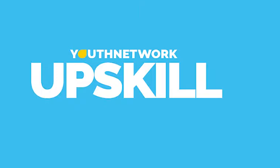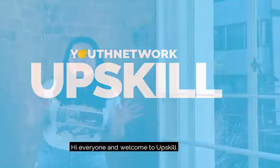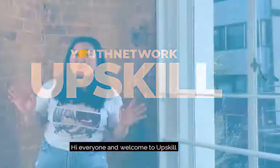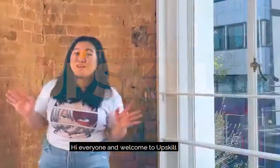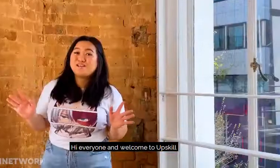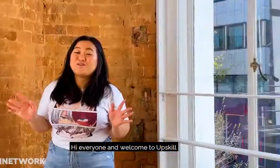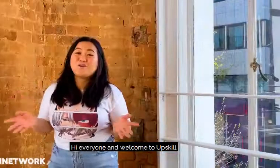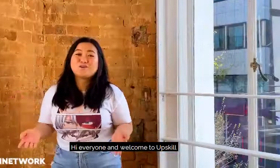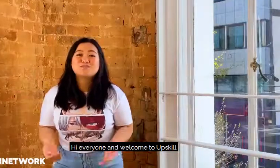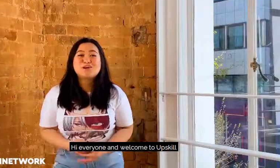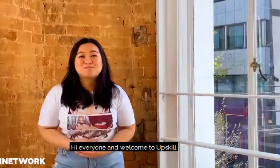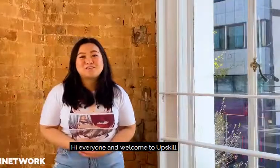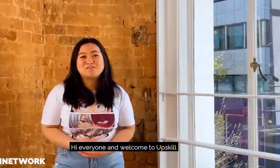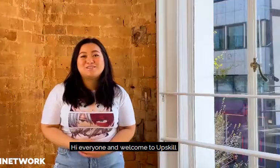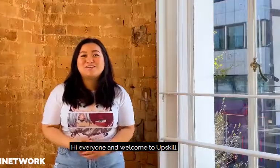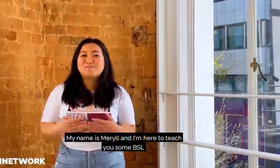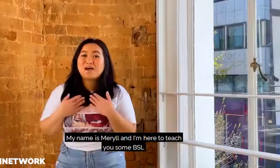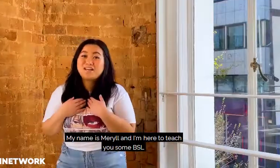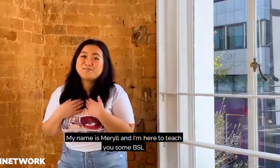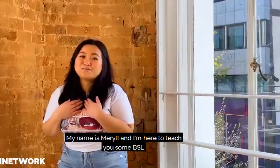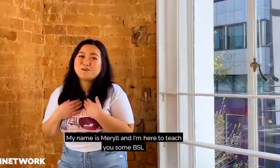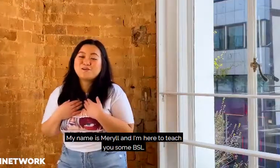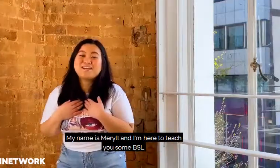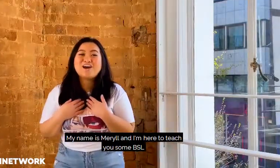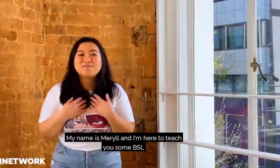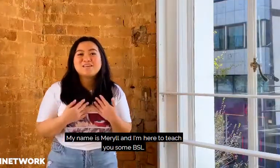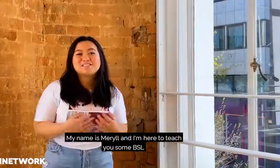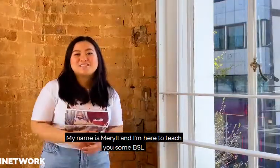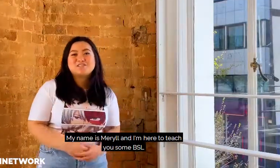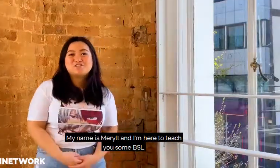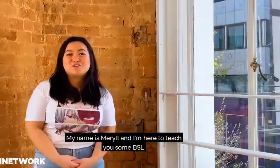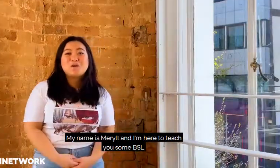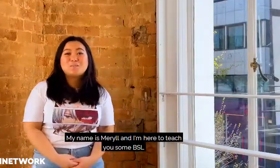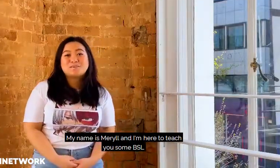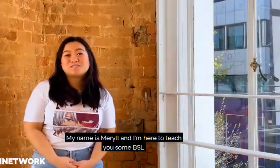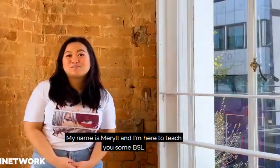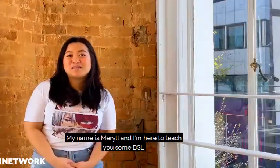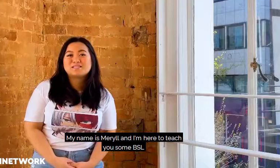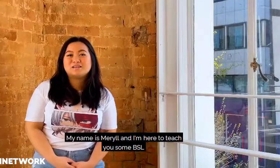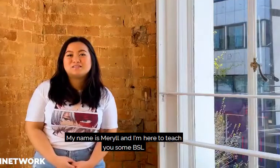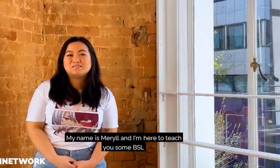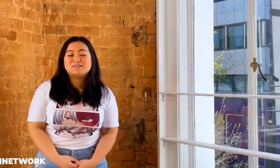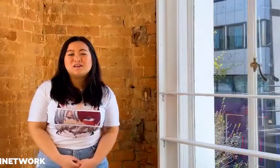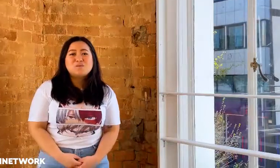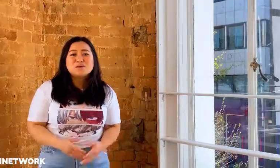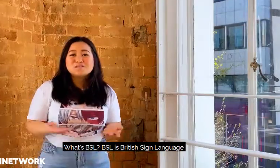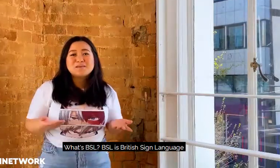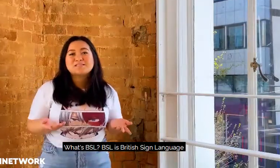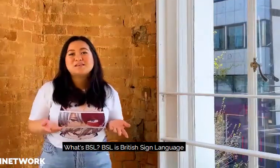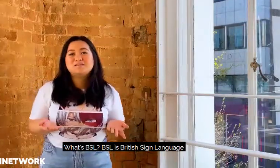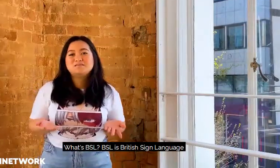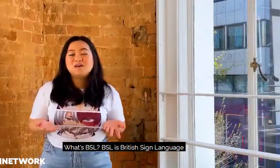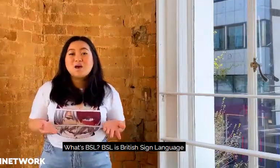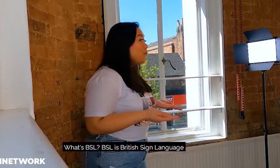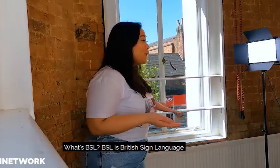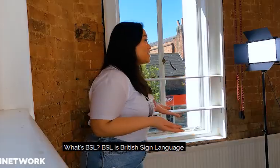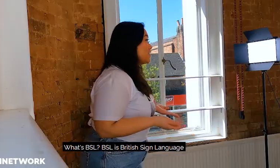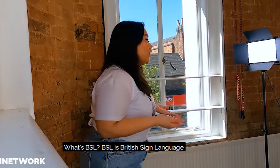Hi everyone and welcome to Upskill. My name is Meryl and I'm here to teach you some BSL. What's BSL? BSL